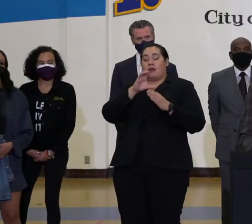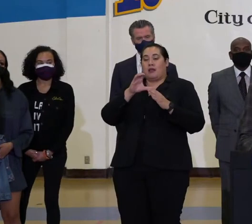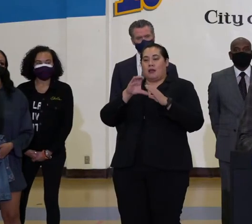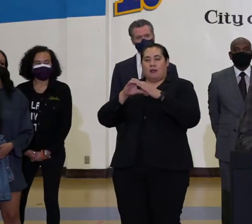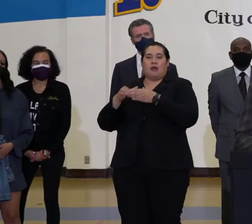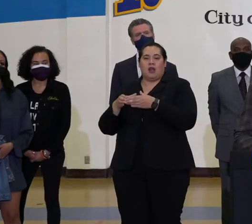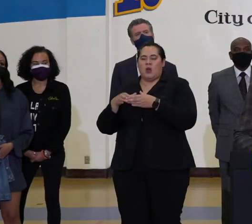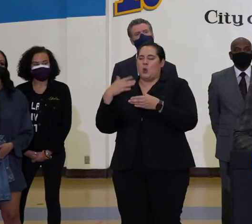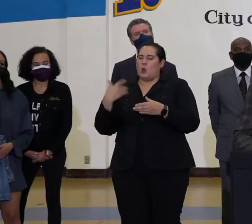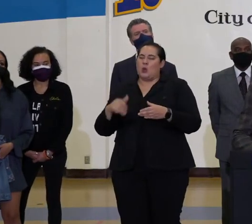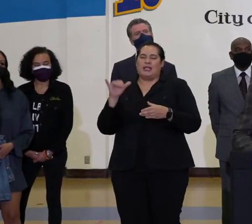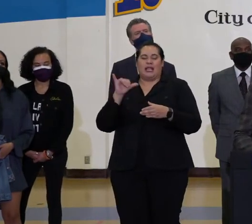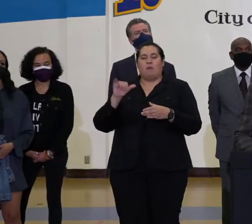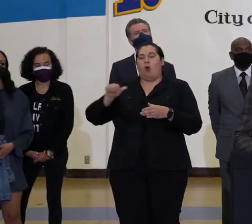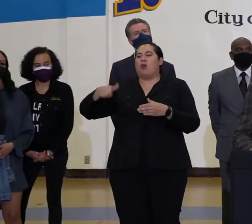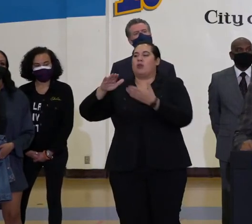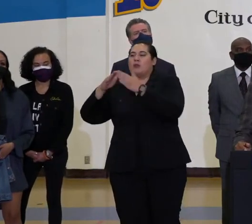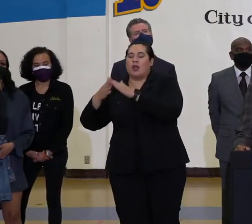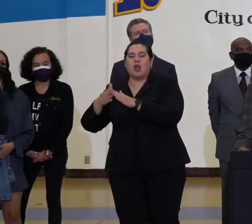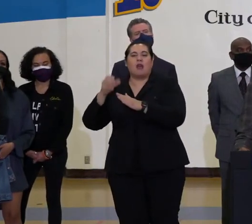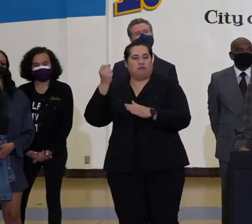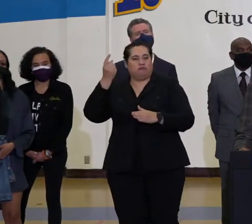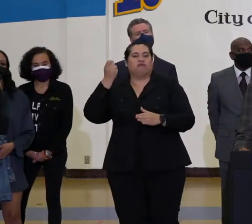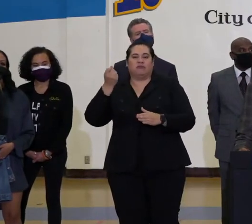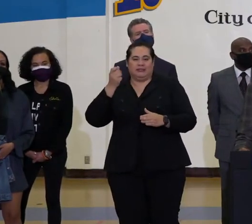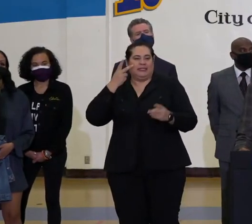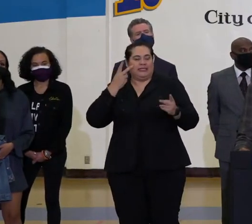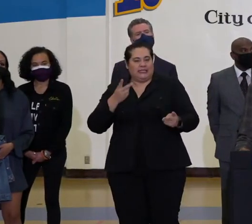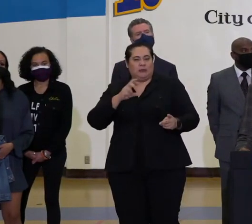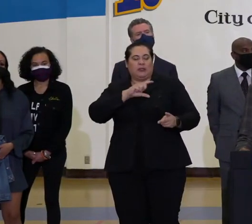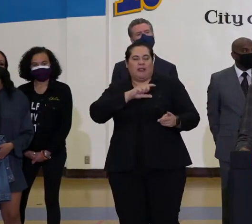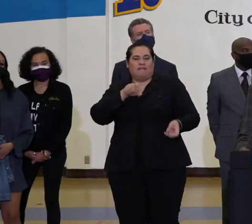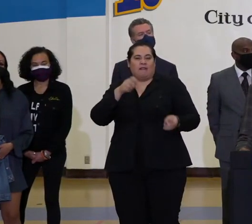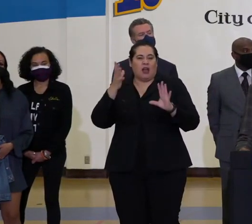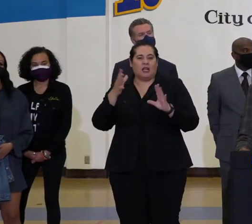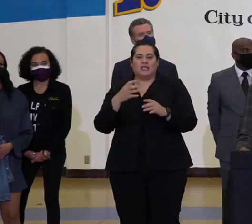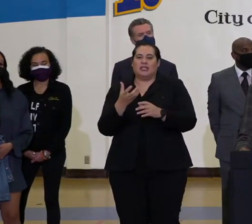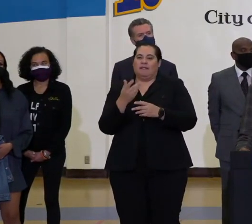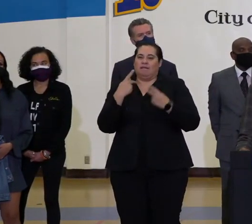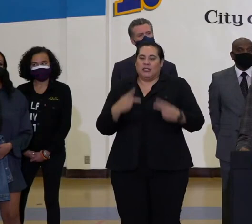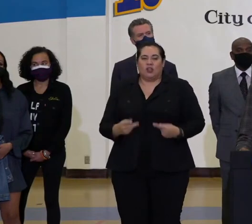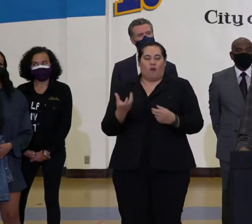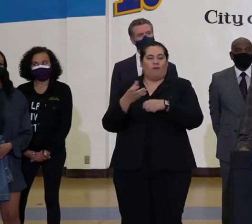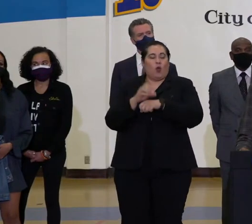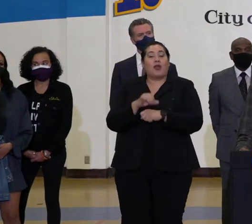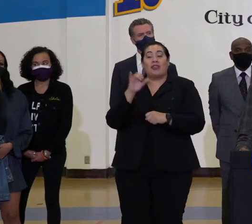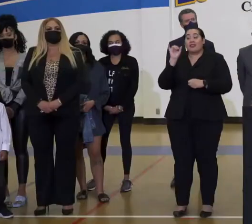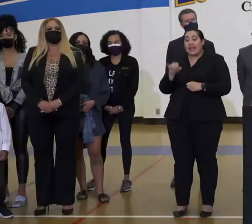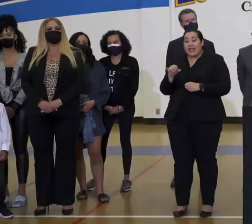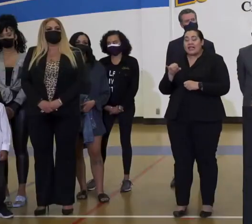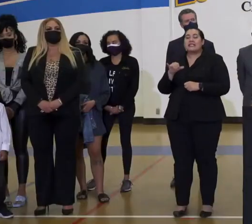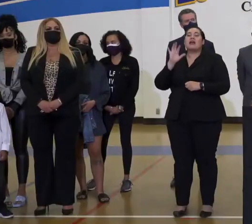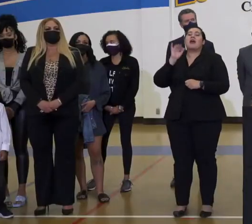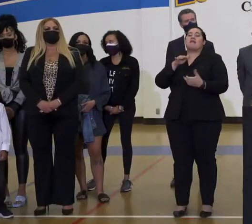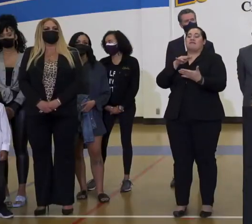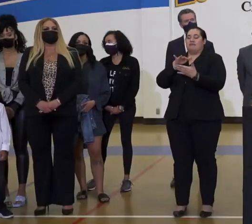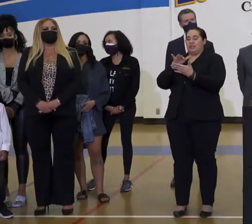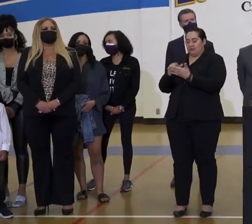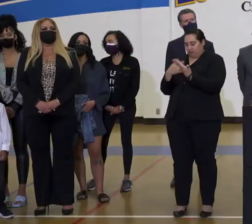familiar with police violence and physical force. This bill relies on years of study and new understandings of brain